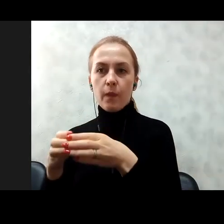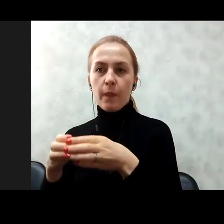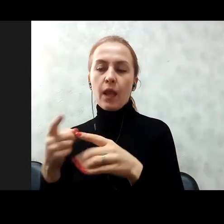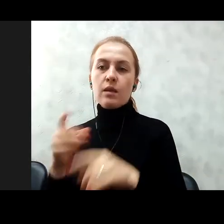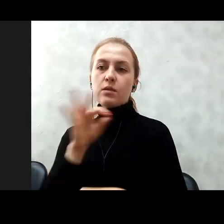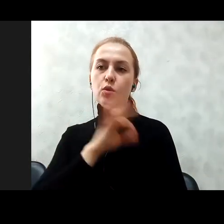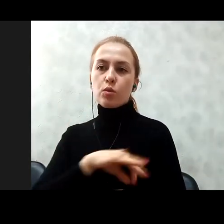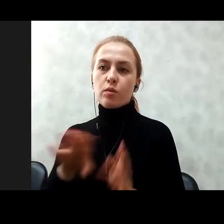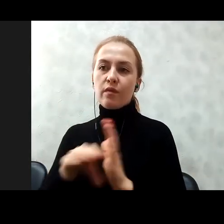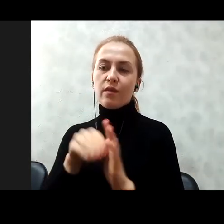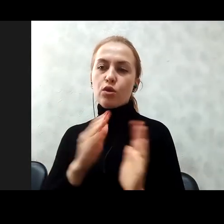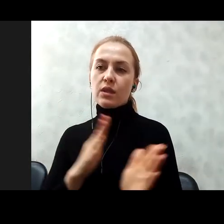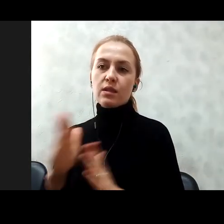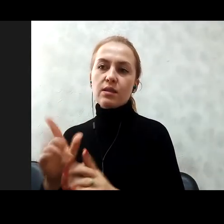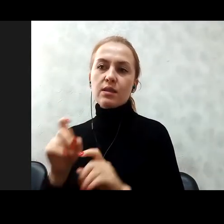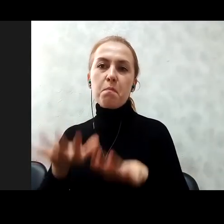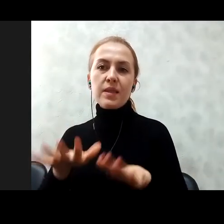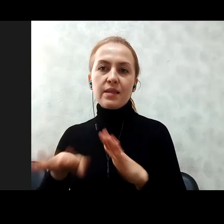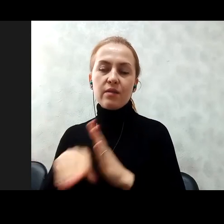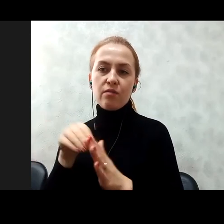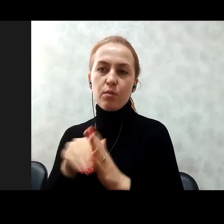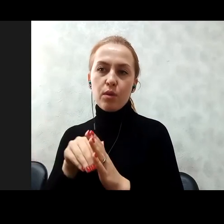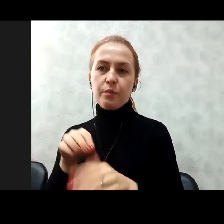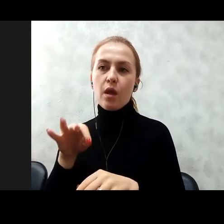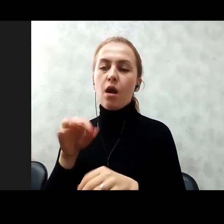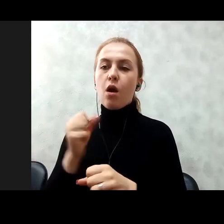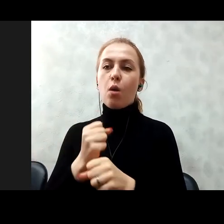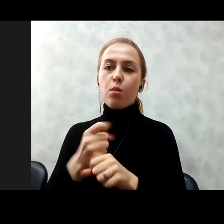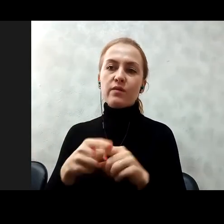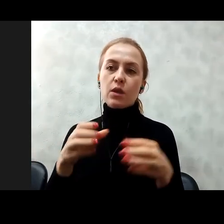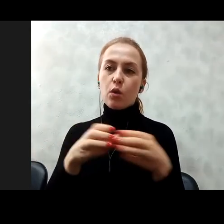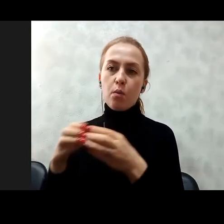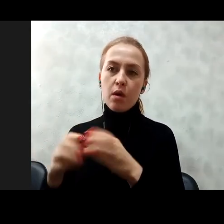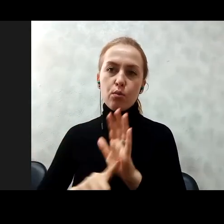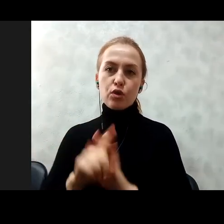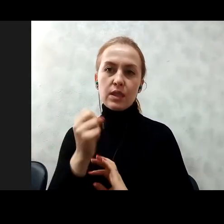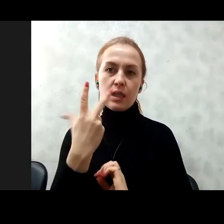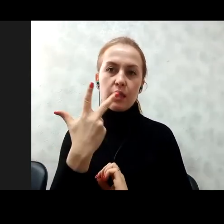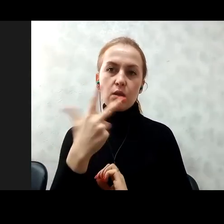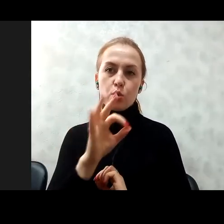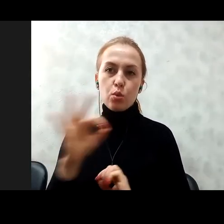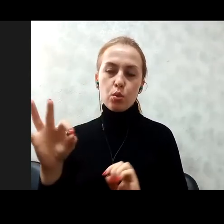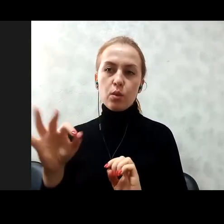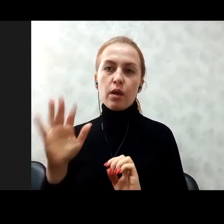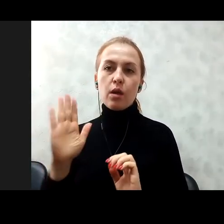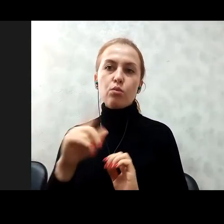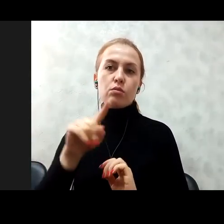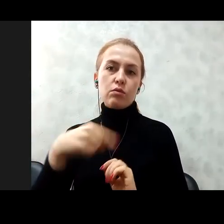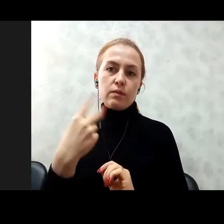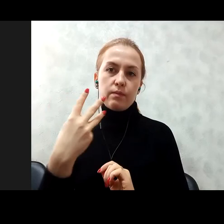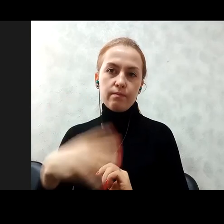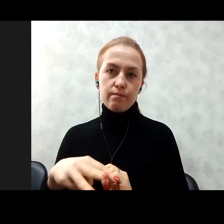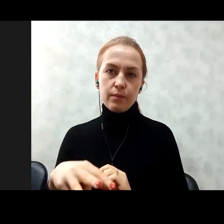of activities of Election Commission, and then improvement of election systems. We will start at